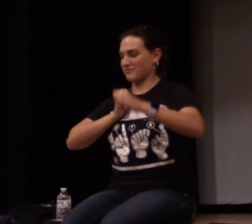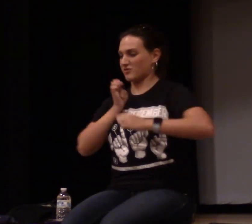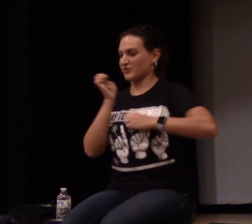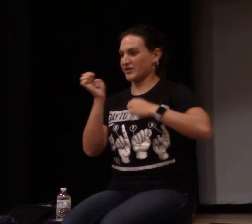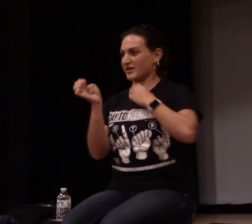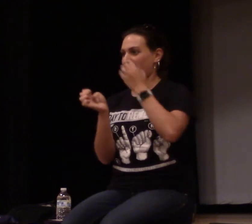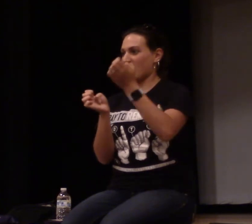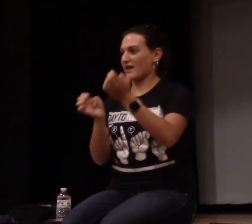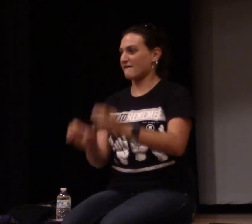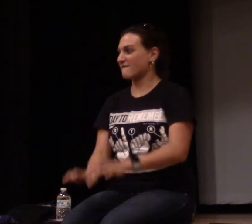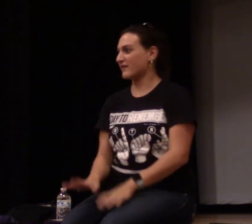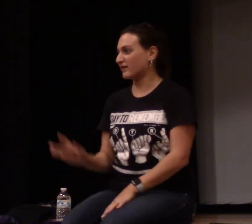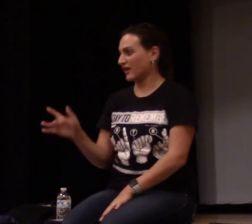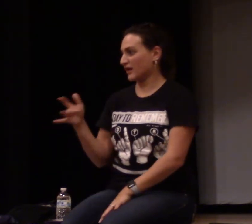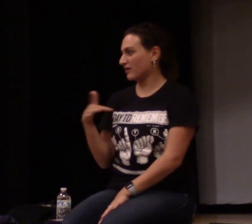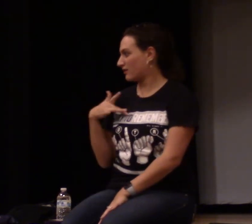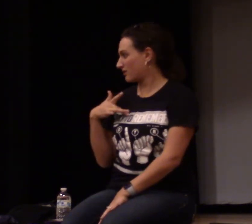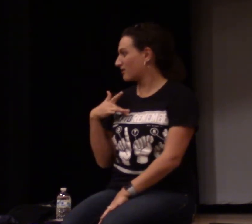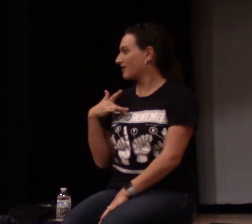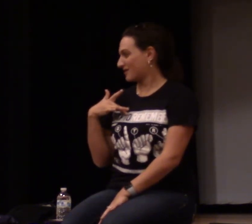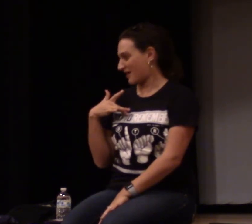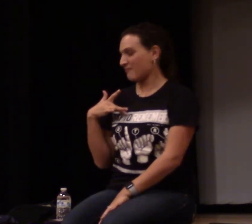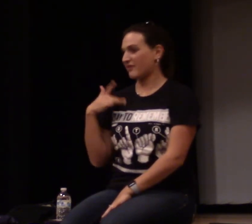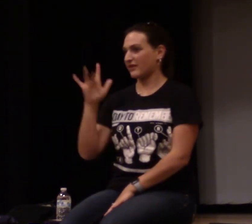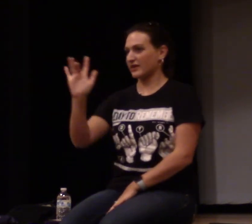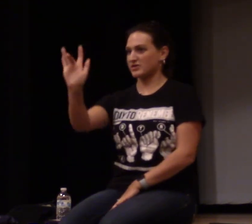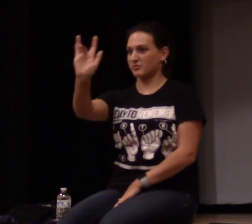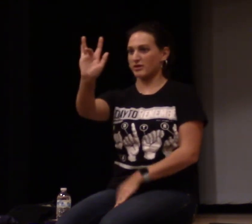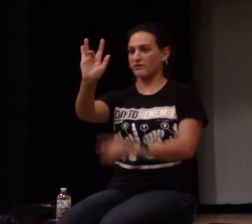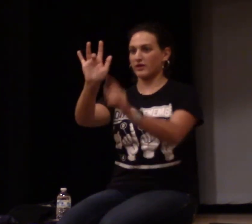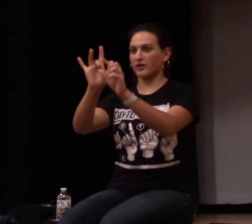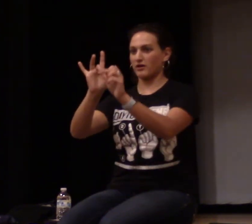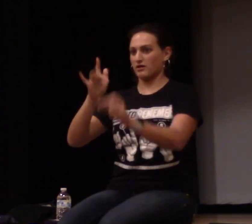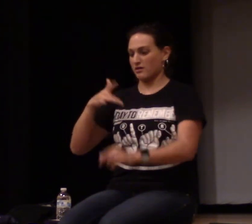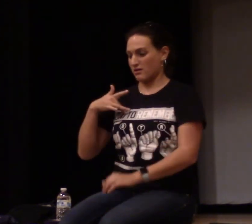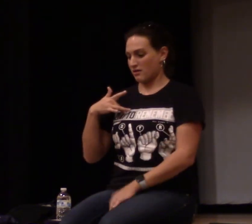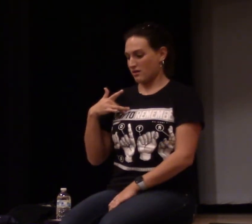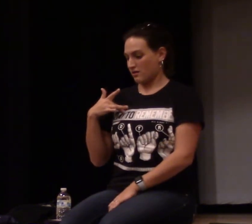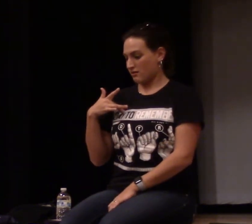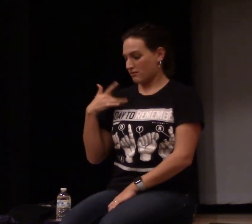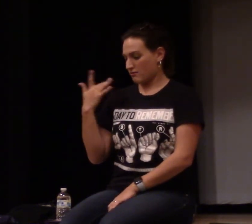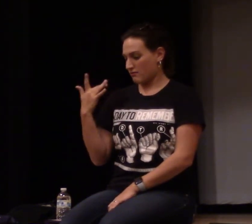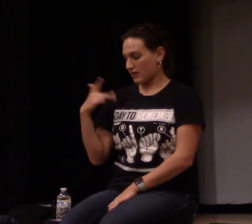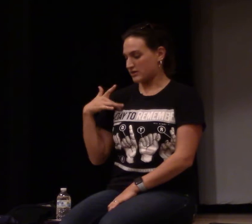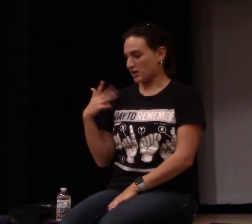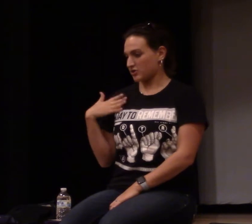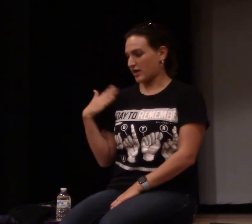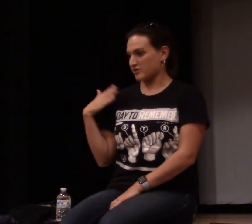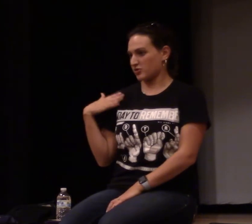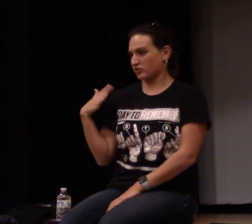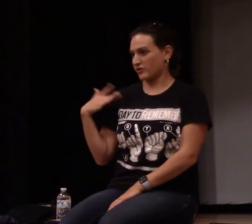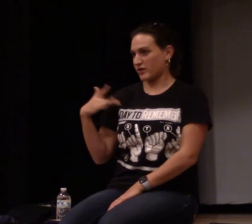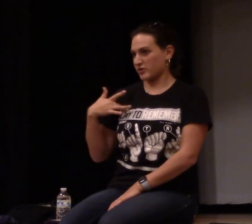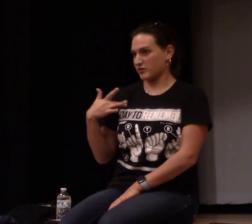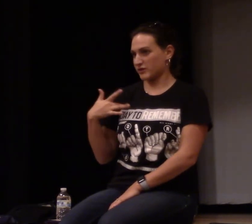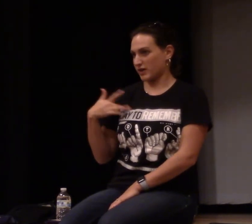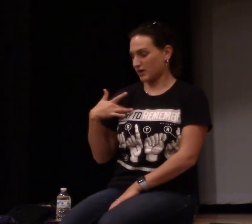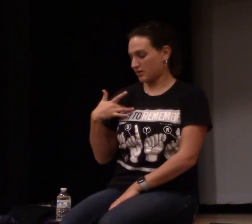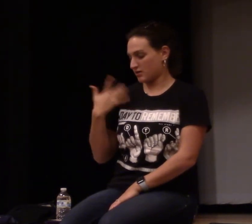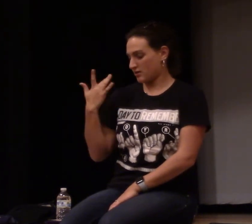Emotion, and then feeling. Yeah, feeling is your middle finger. And touch that shoulder that you're using. And